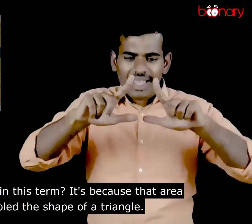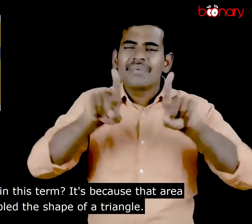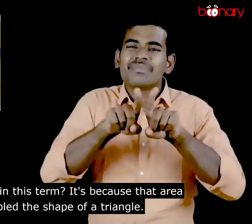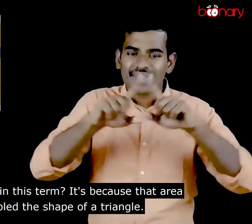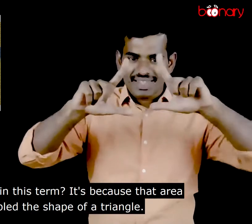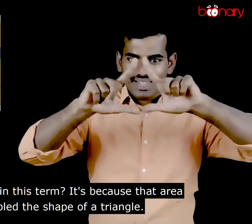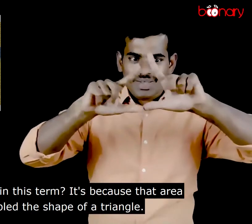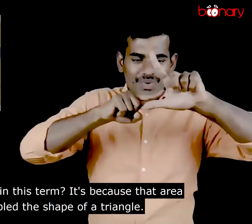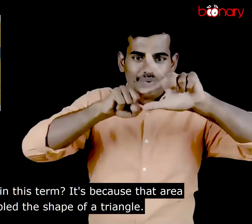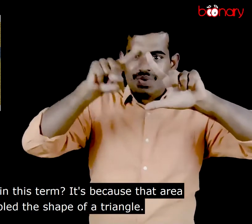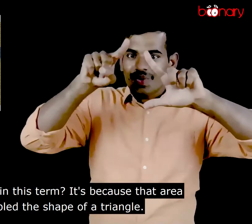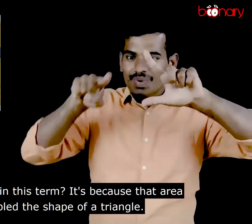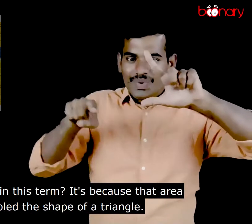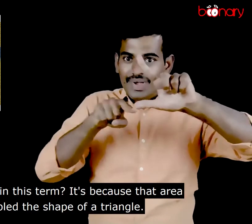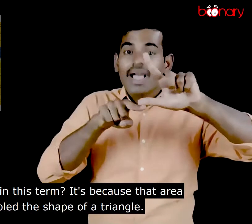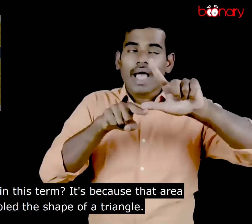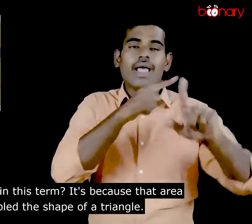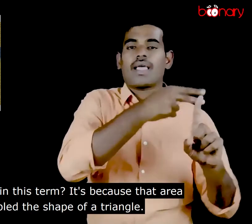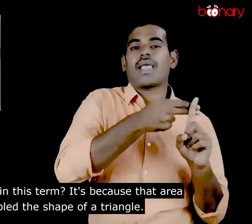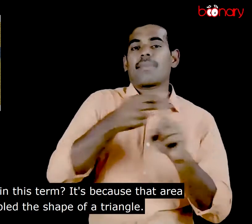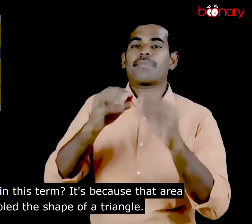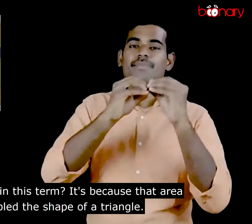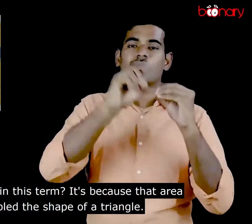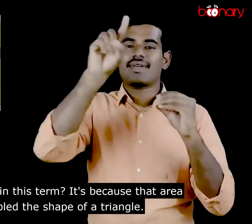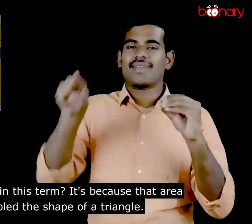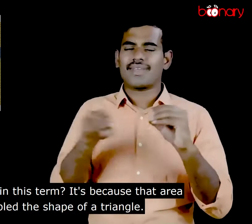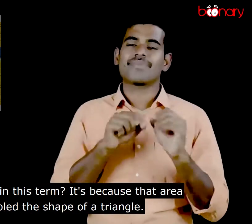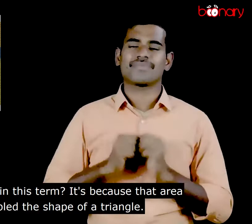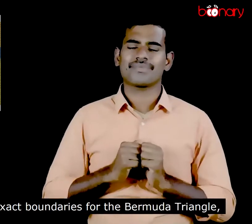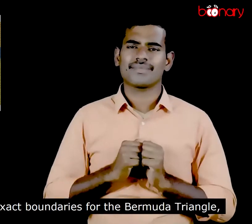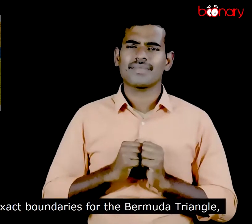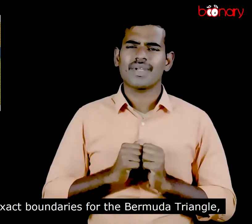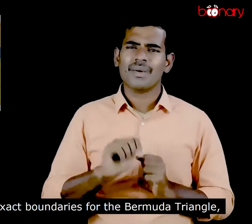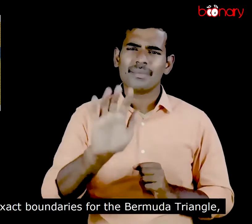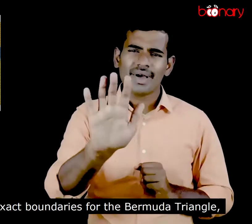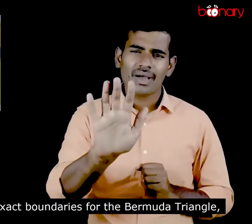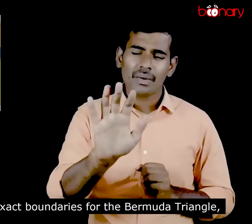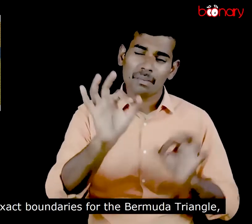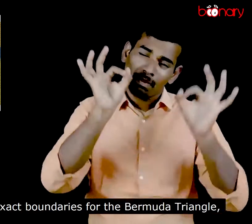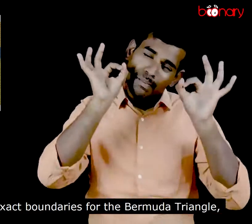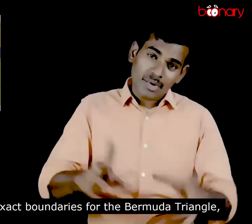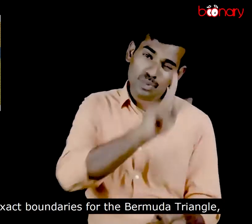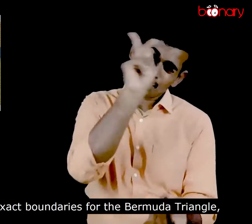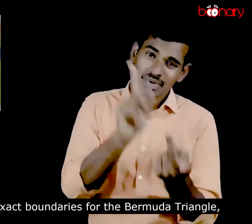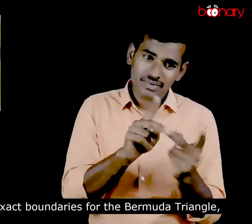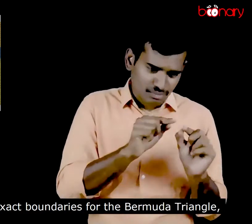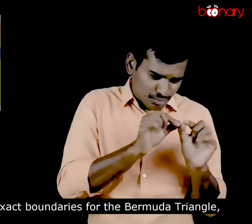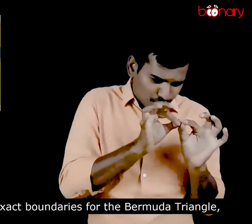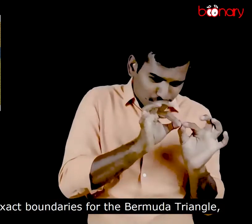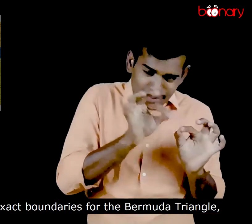area resembled the shape of a triangle. Well, there are no exact boundaries for the